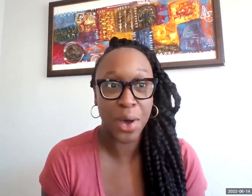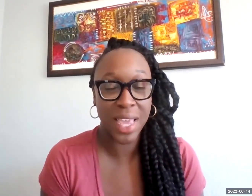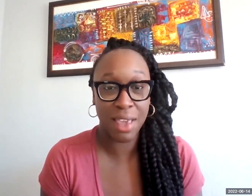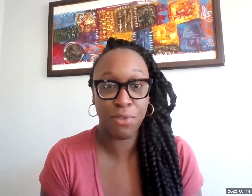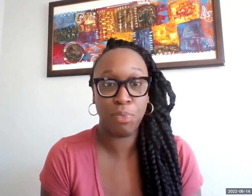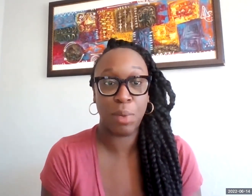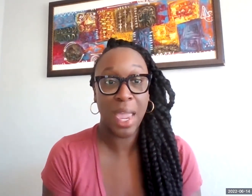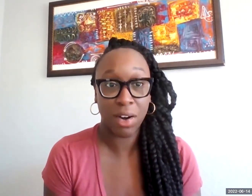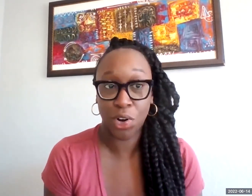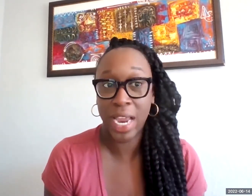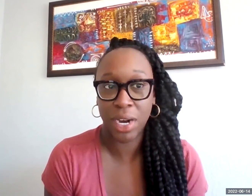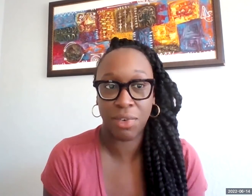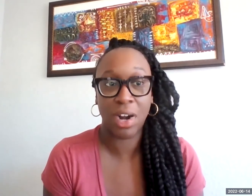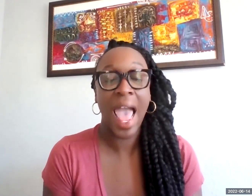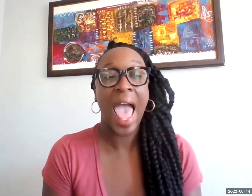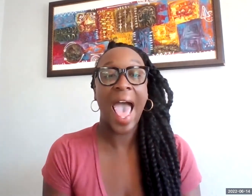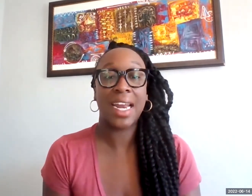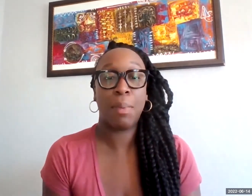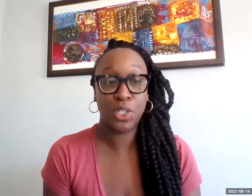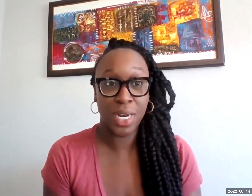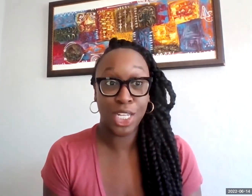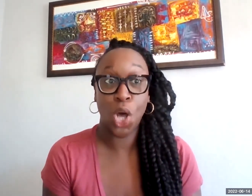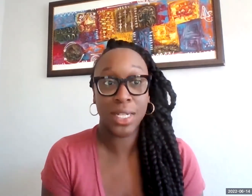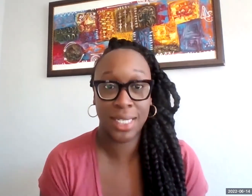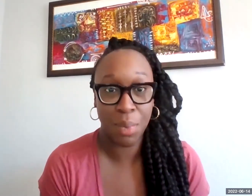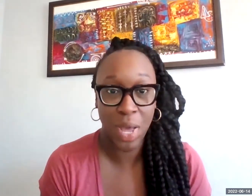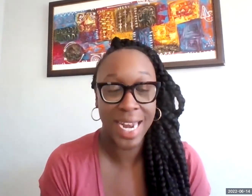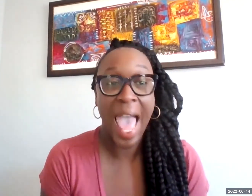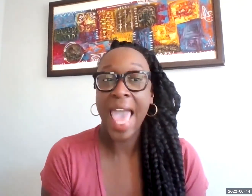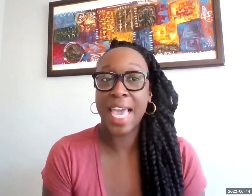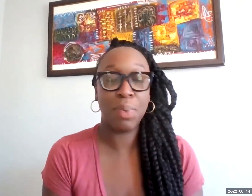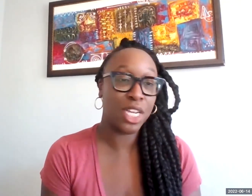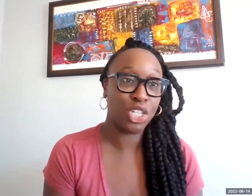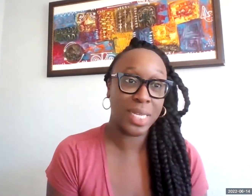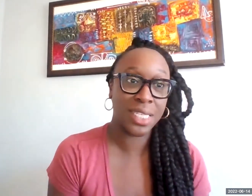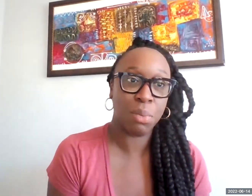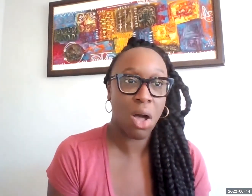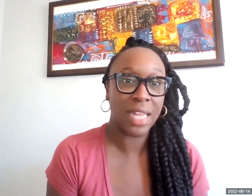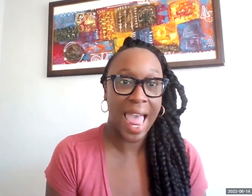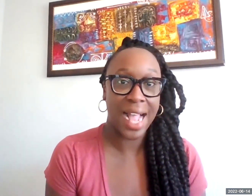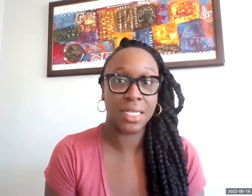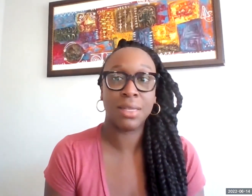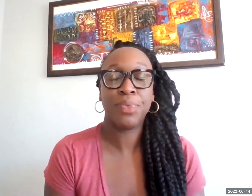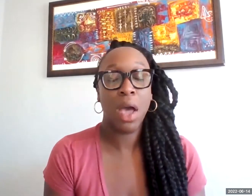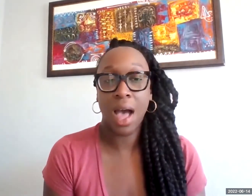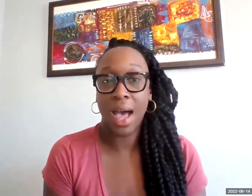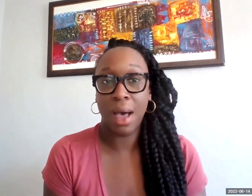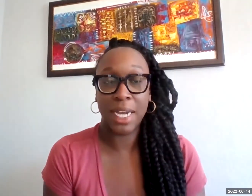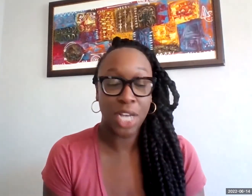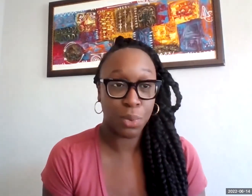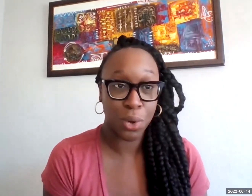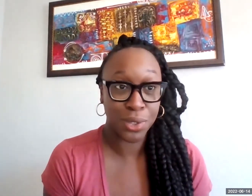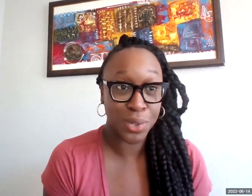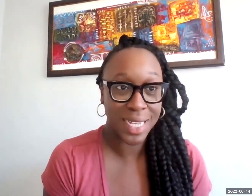worked out if the parent or caregiver had an opportunity to talk to someone. It could be an issue as small as